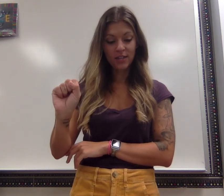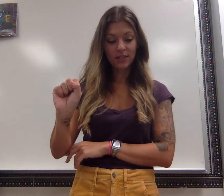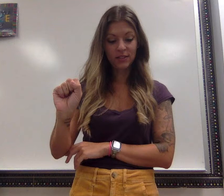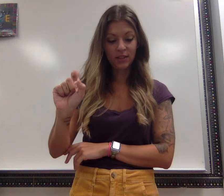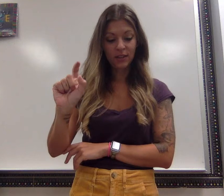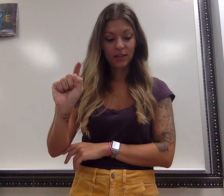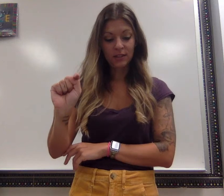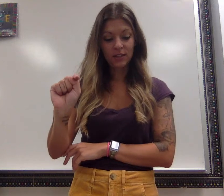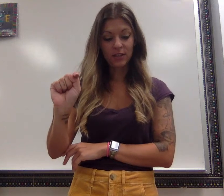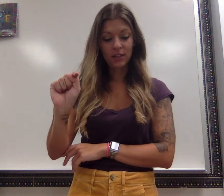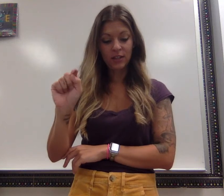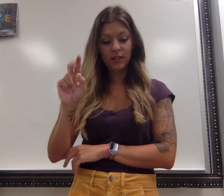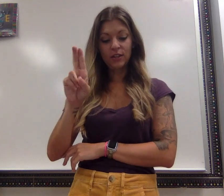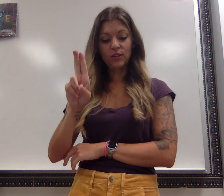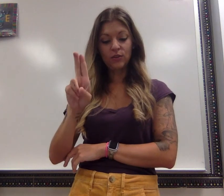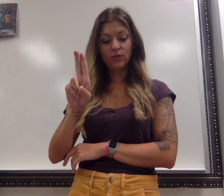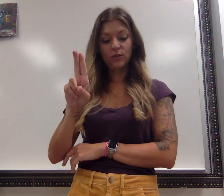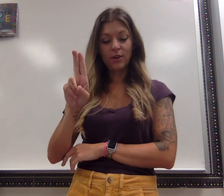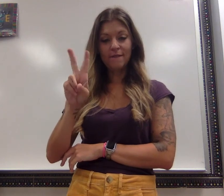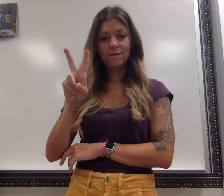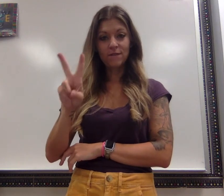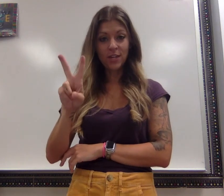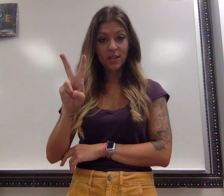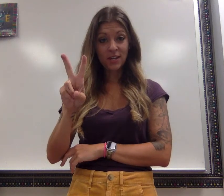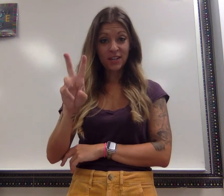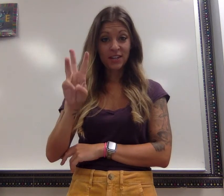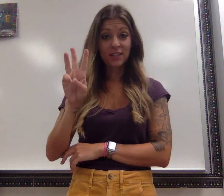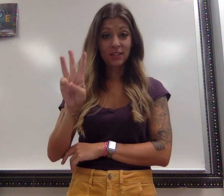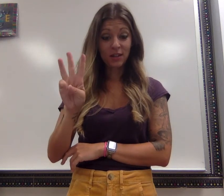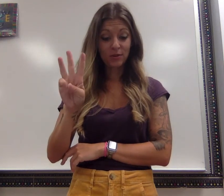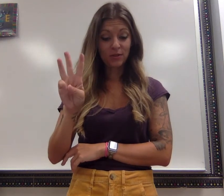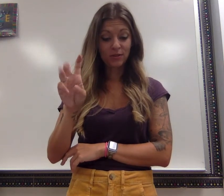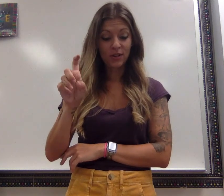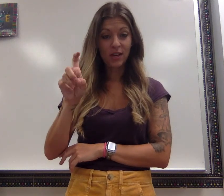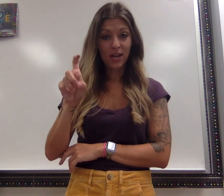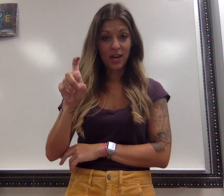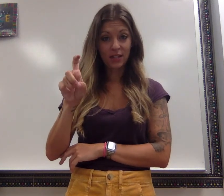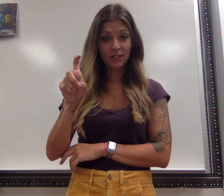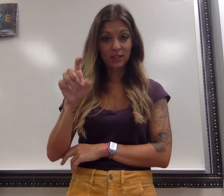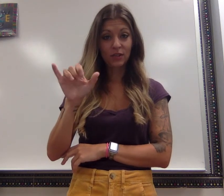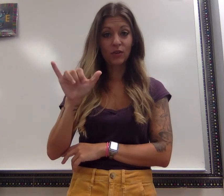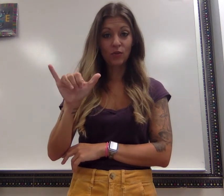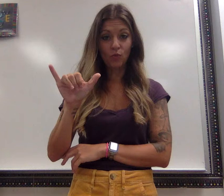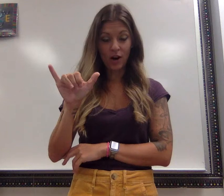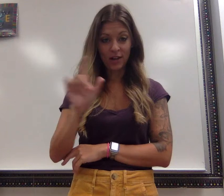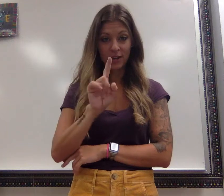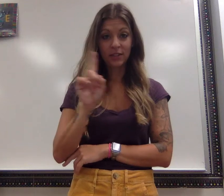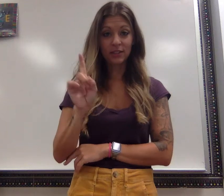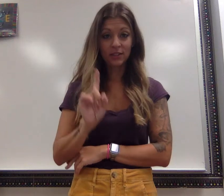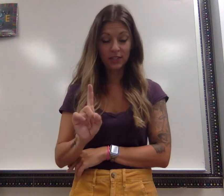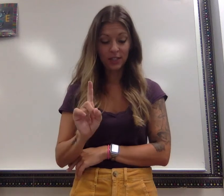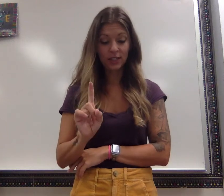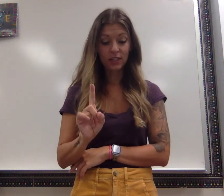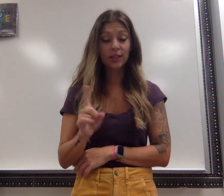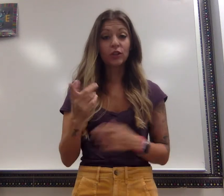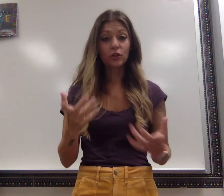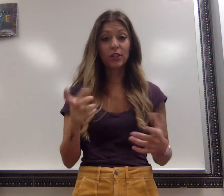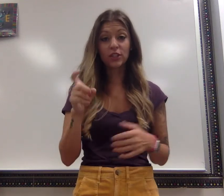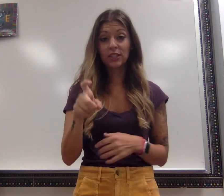S, T, U, V, W, X, Y, Z. So I just need